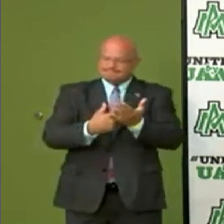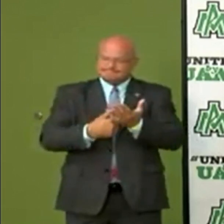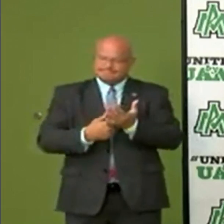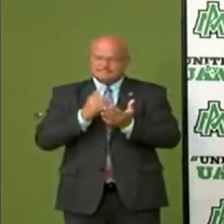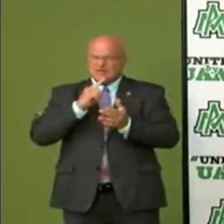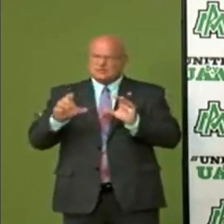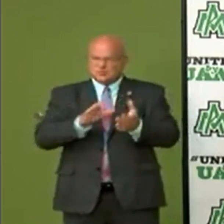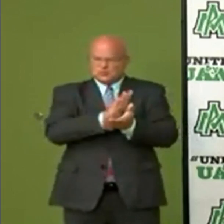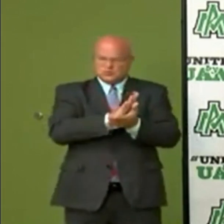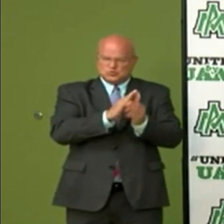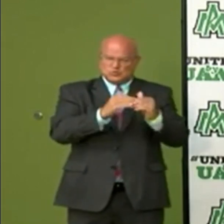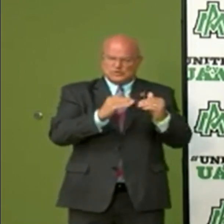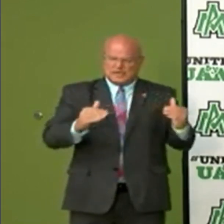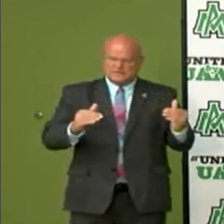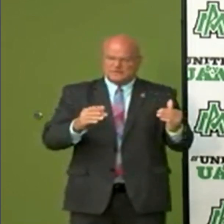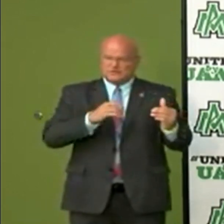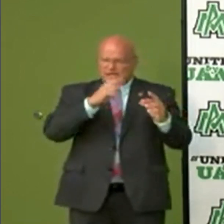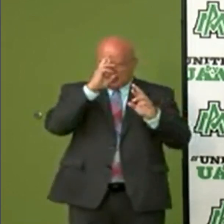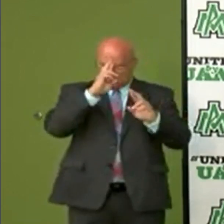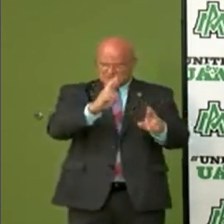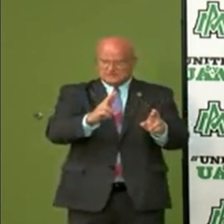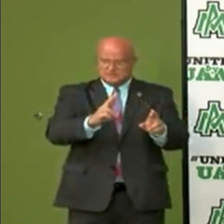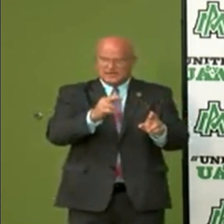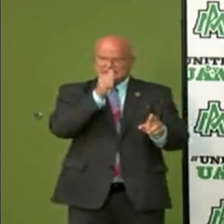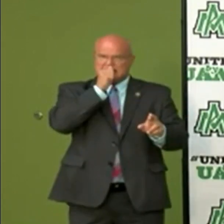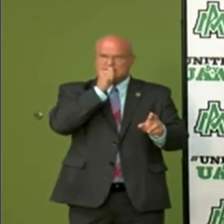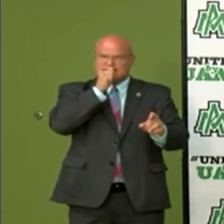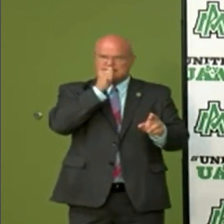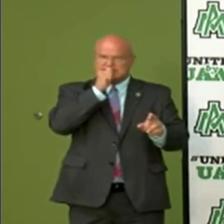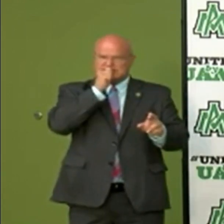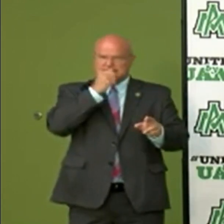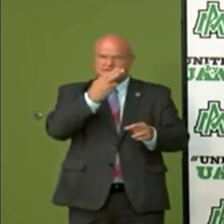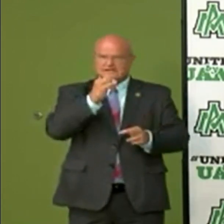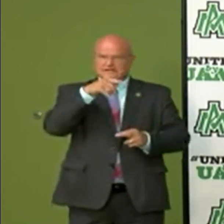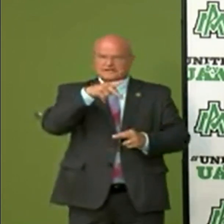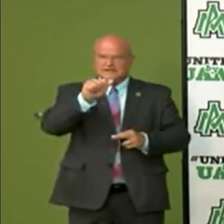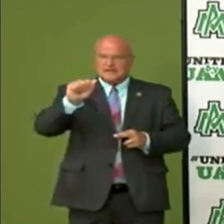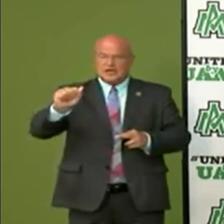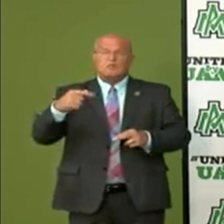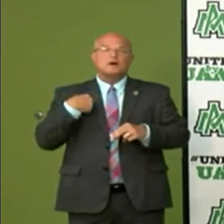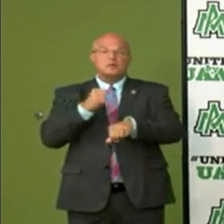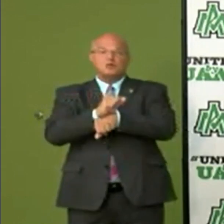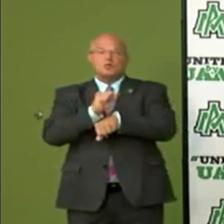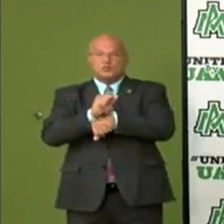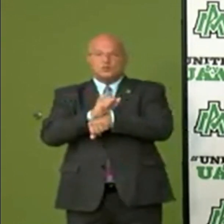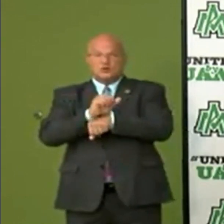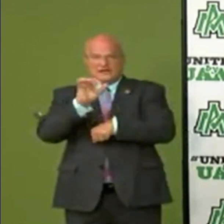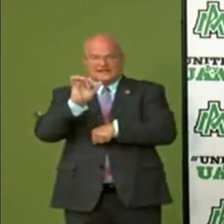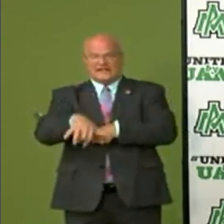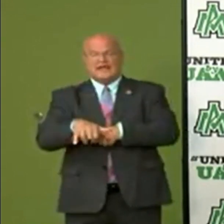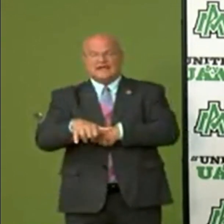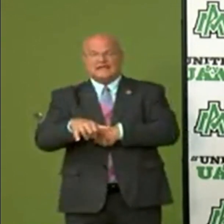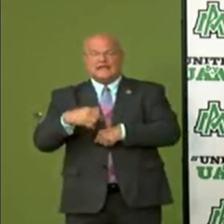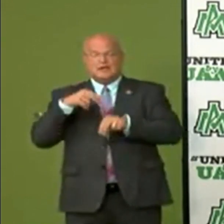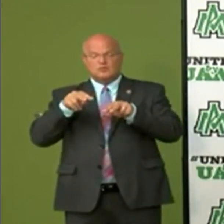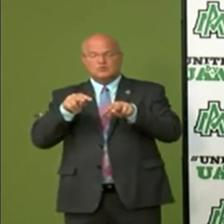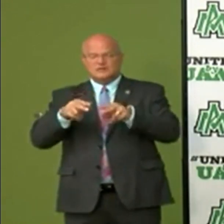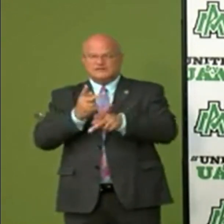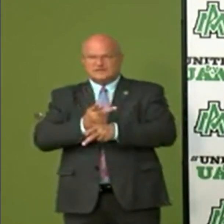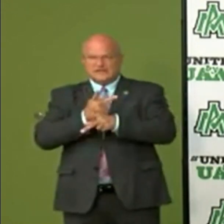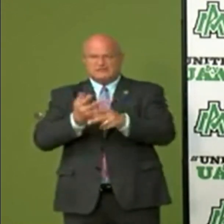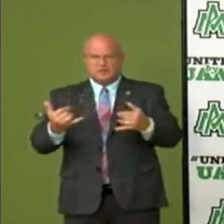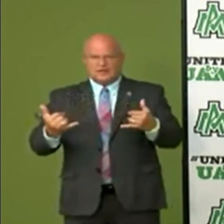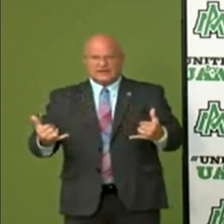can actually do that and respect confidentiality and HIPAA, but we are going to work to that end, and we're looking at that very